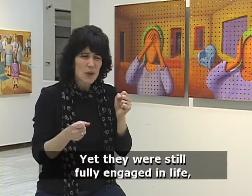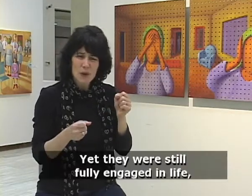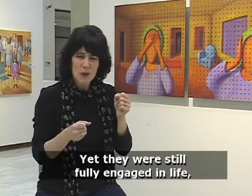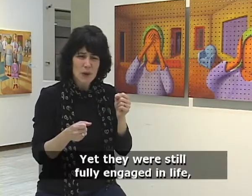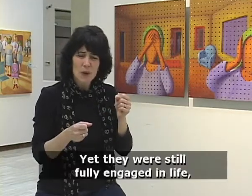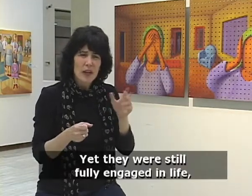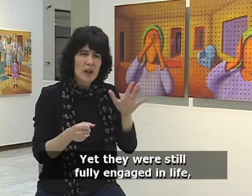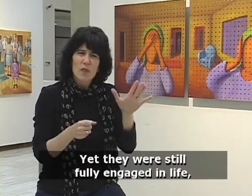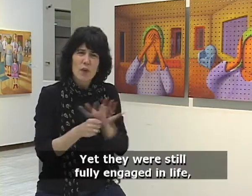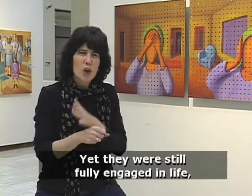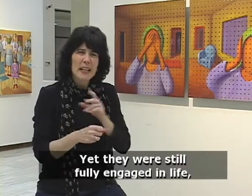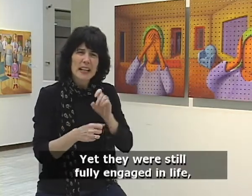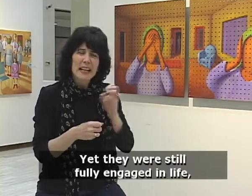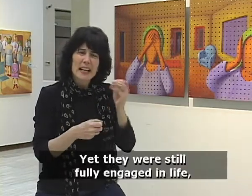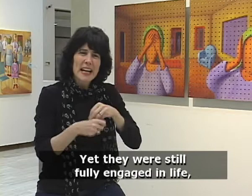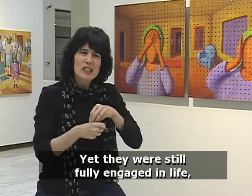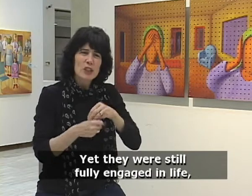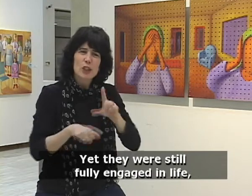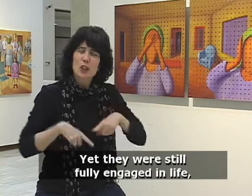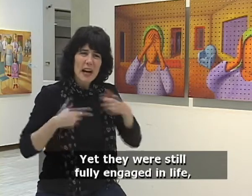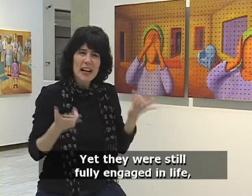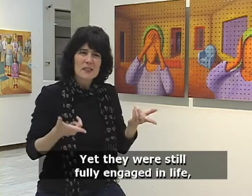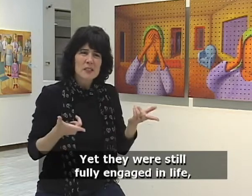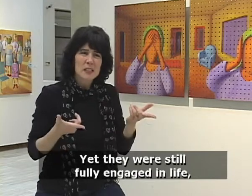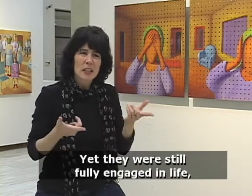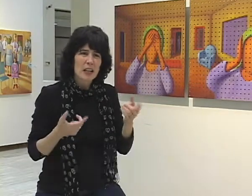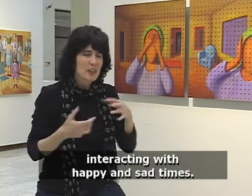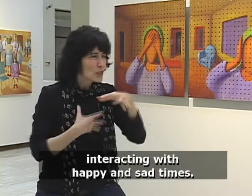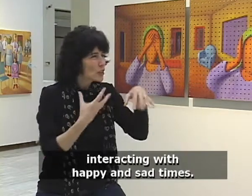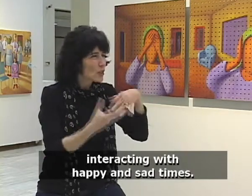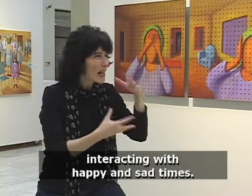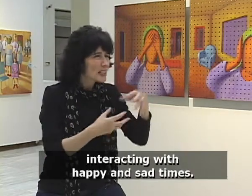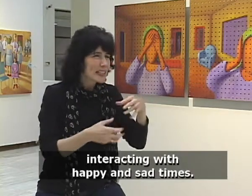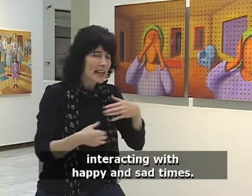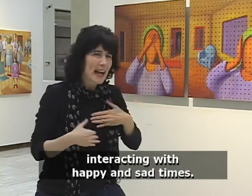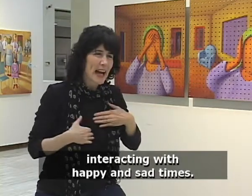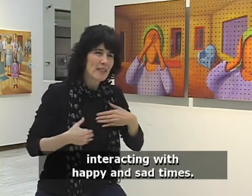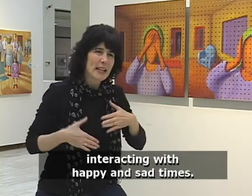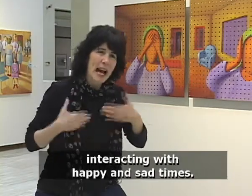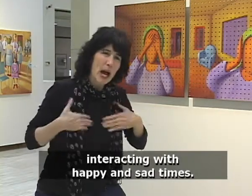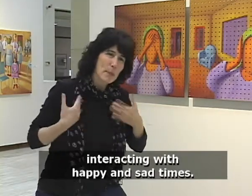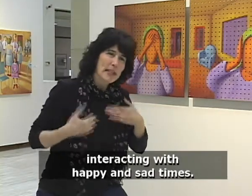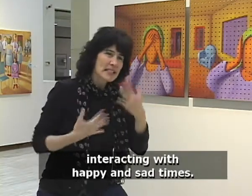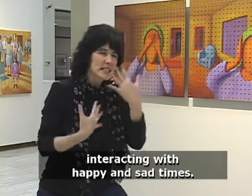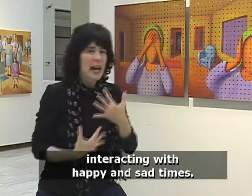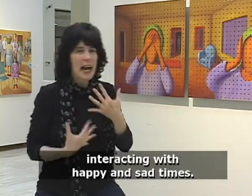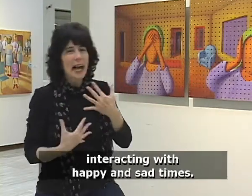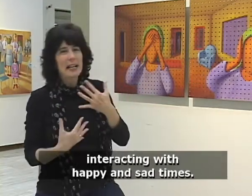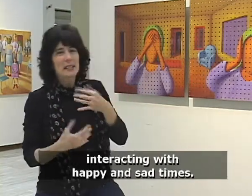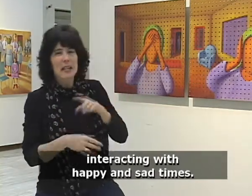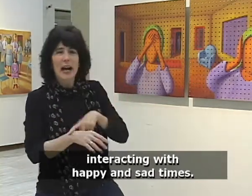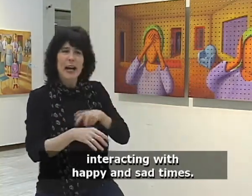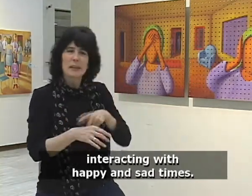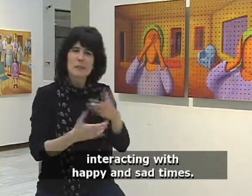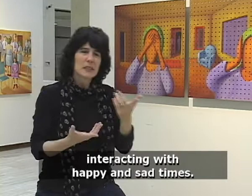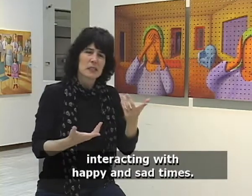Yet they were still fully engaged in life, interacting with happy and sad times.